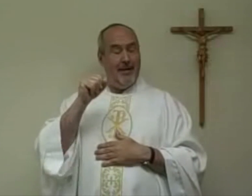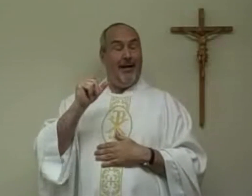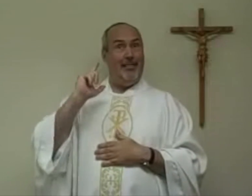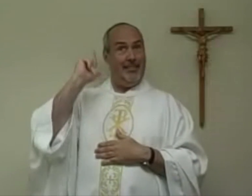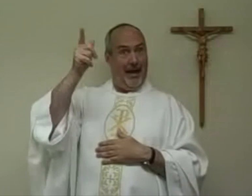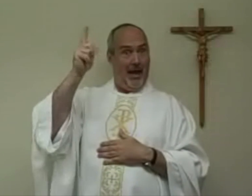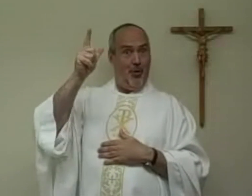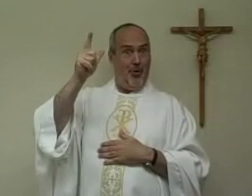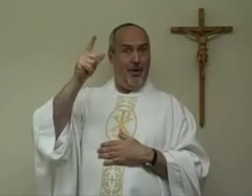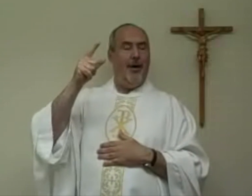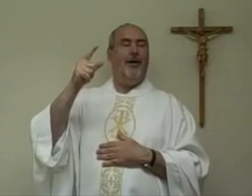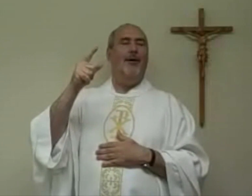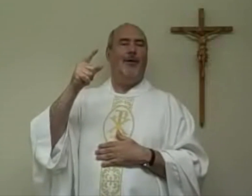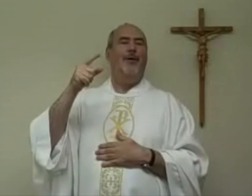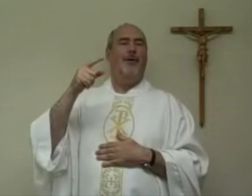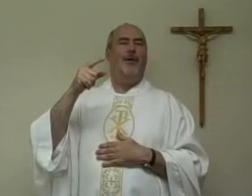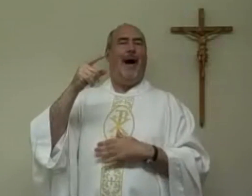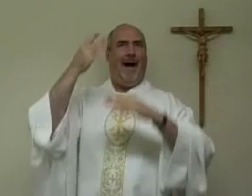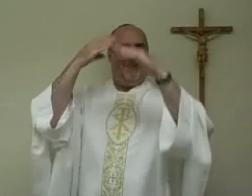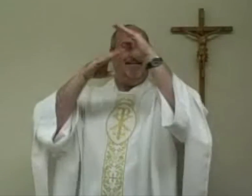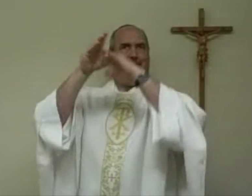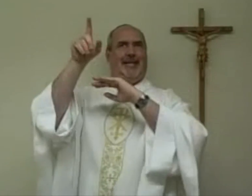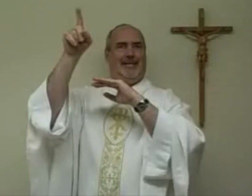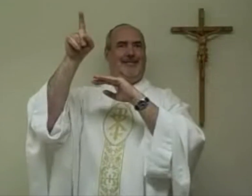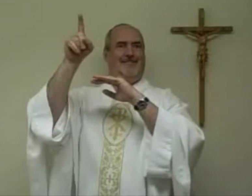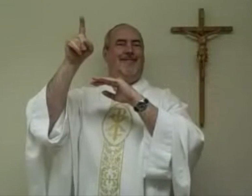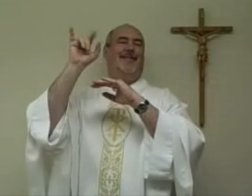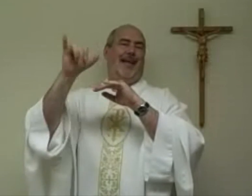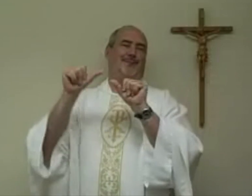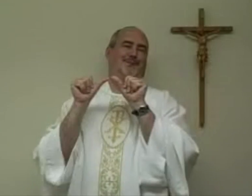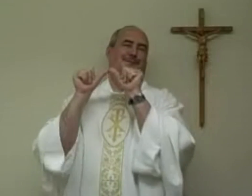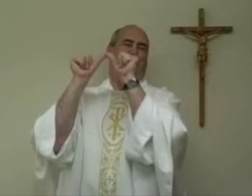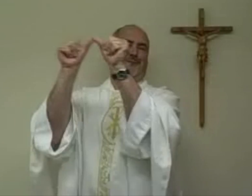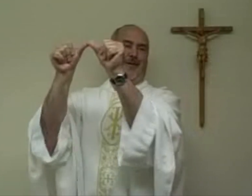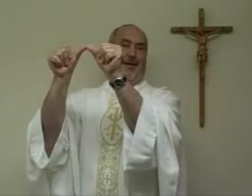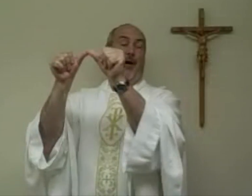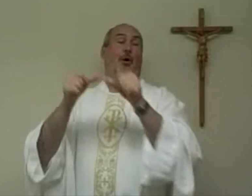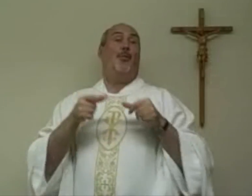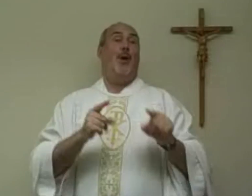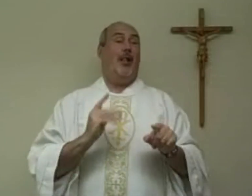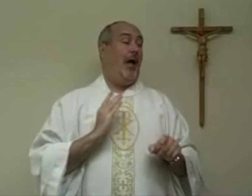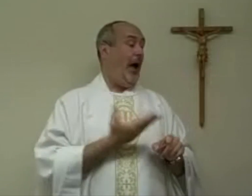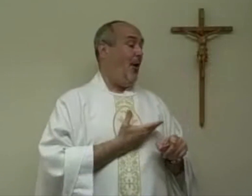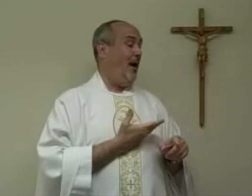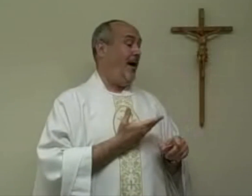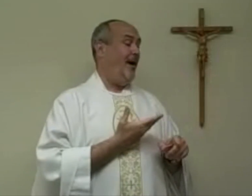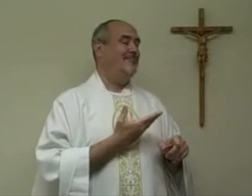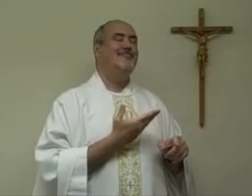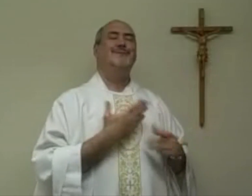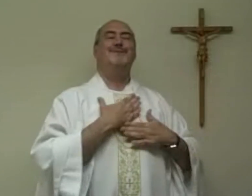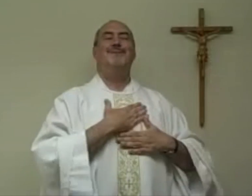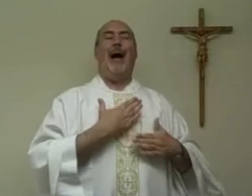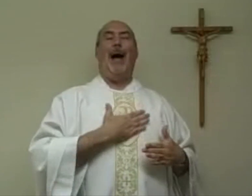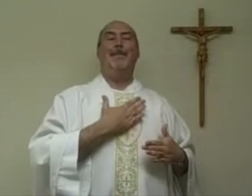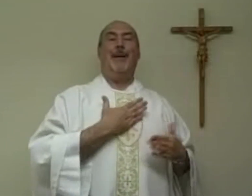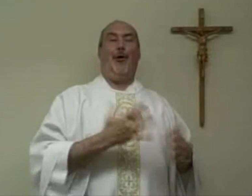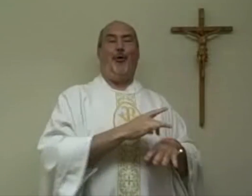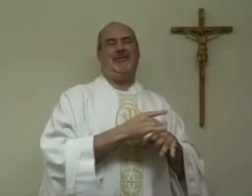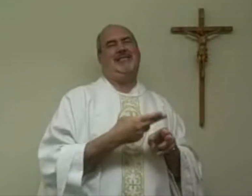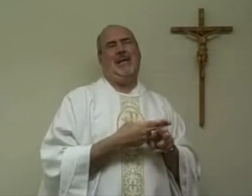have more faith and more hope that later on we will be in heaven experiencing everlasting